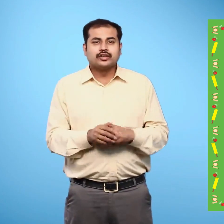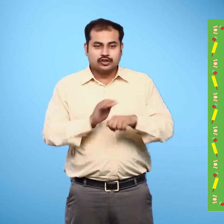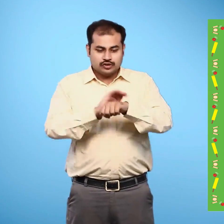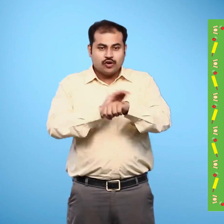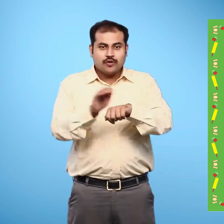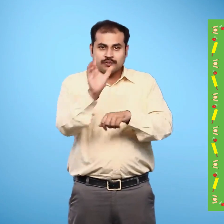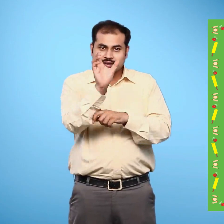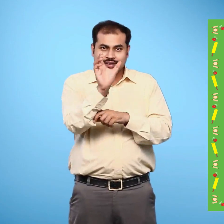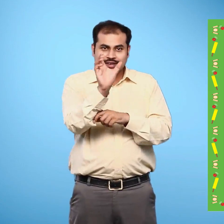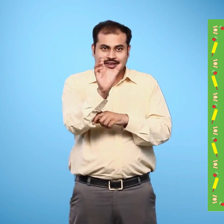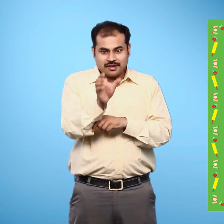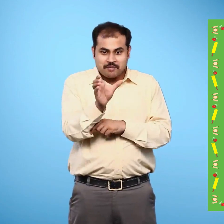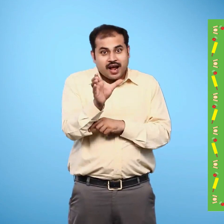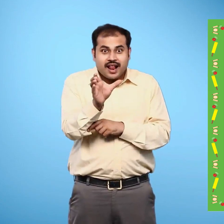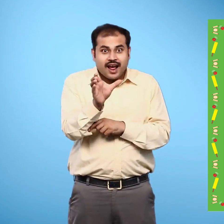tea boxes,